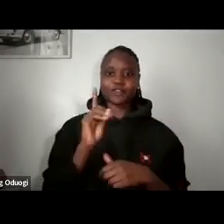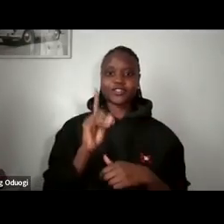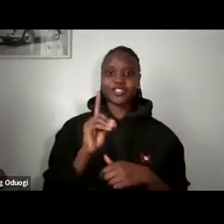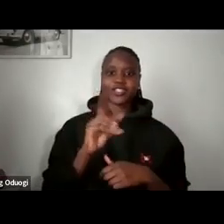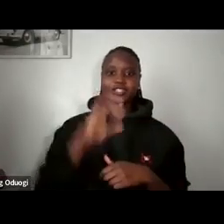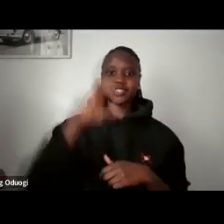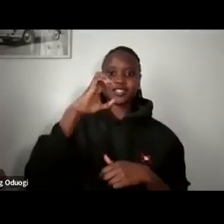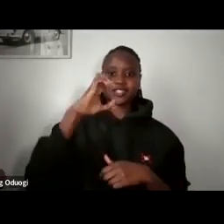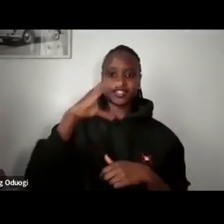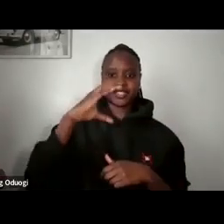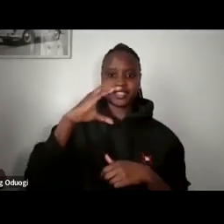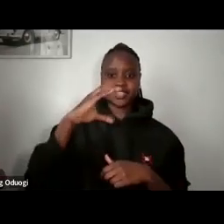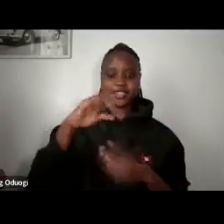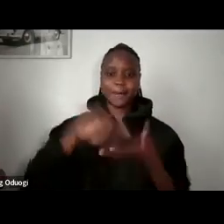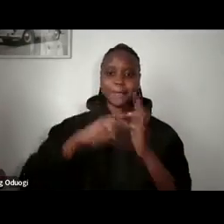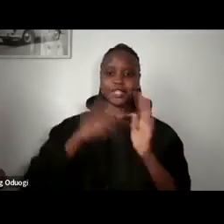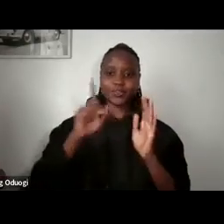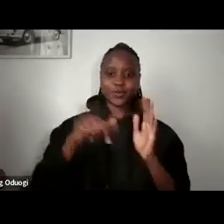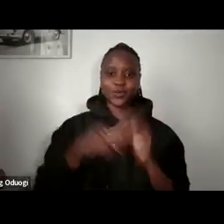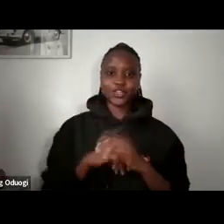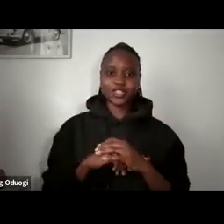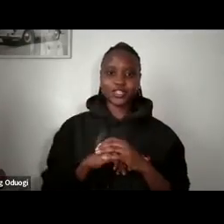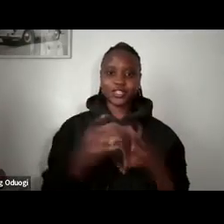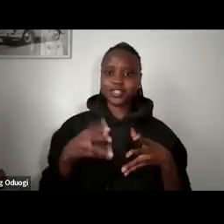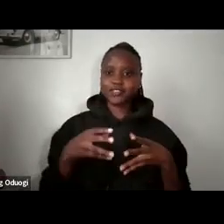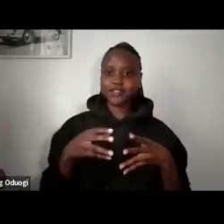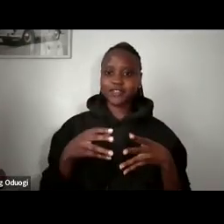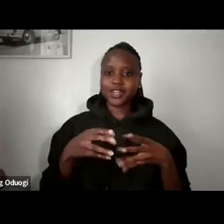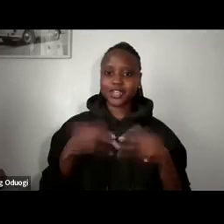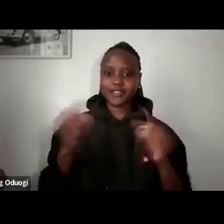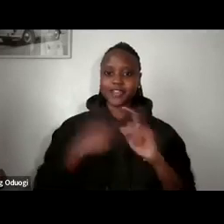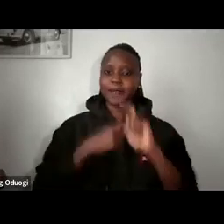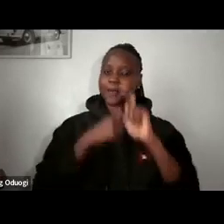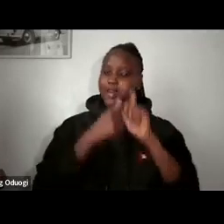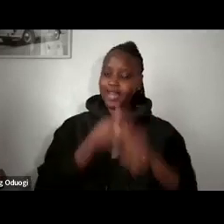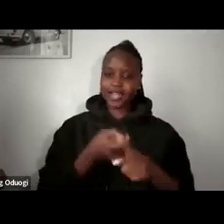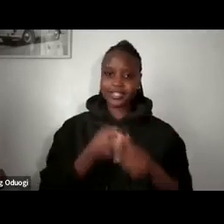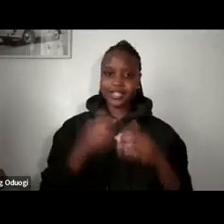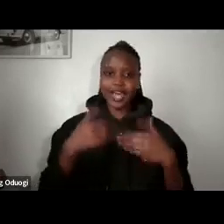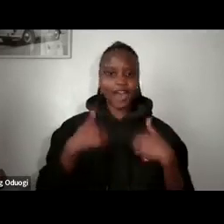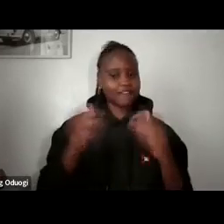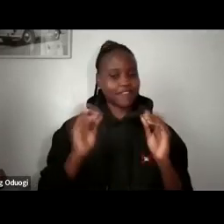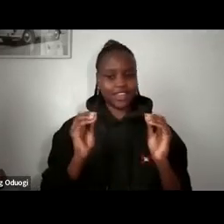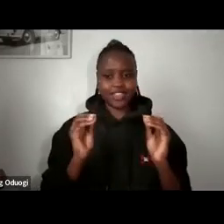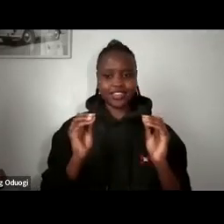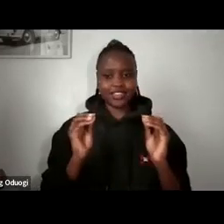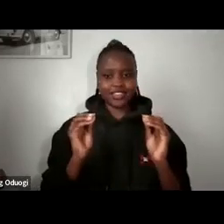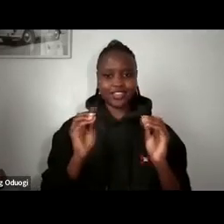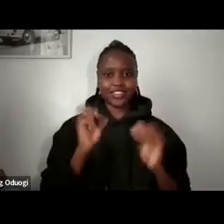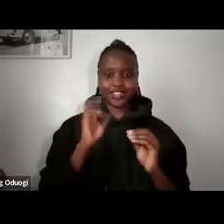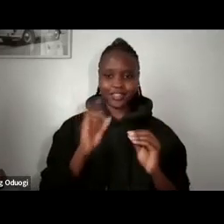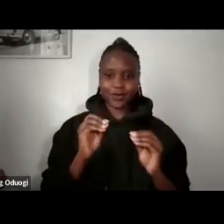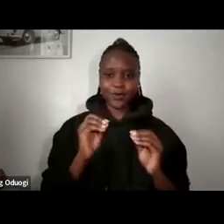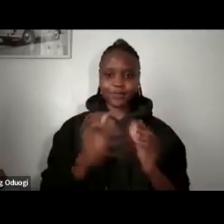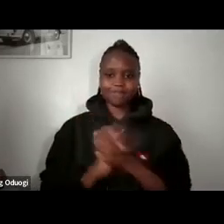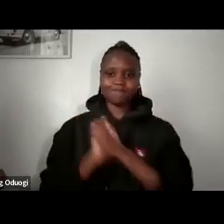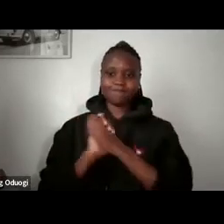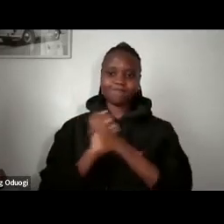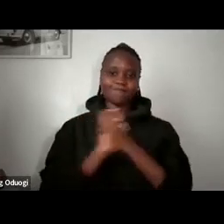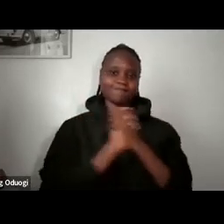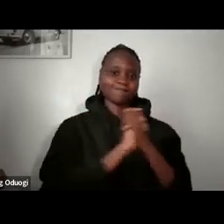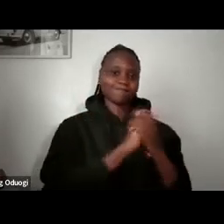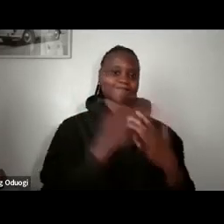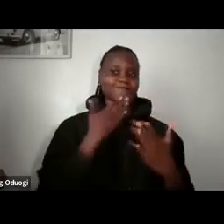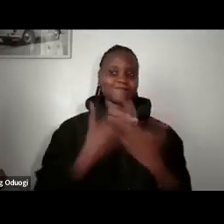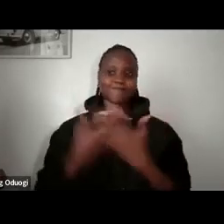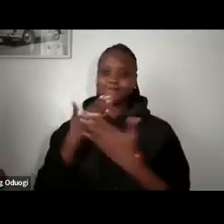And that means we do not even have a prize giving like this one. So asante sana to you first, and